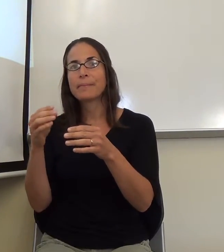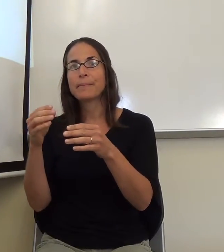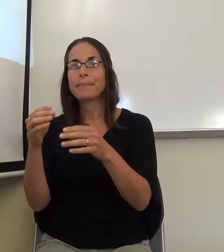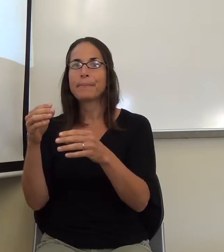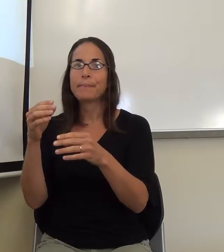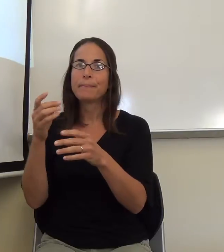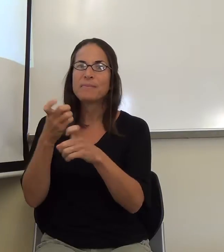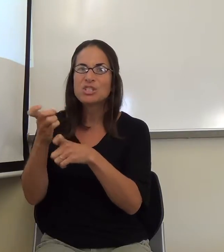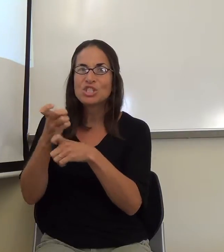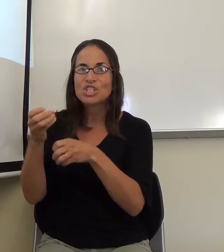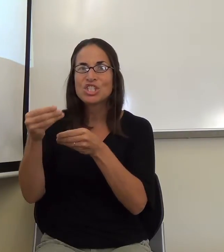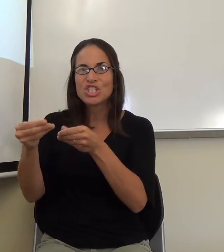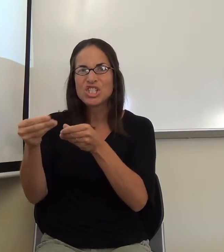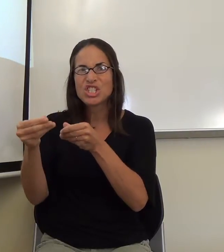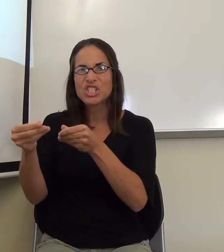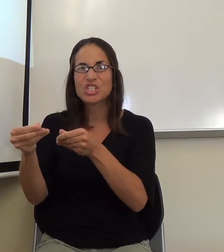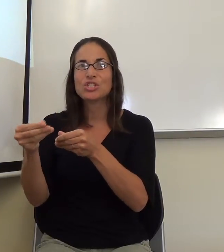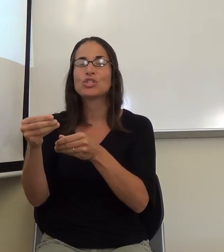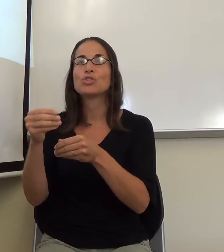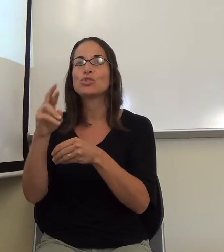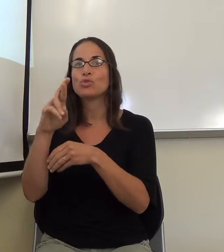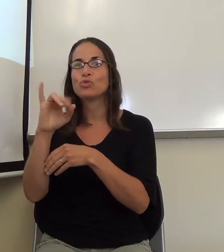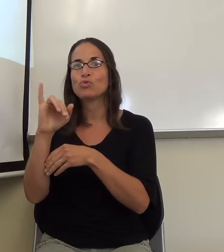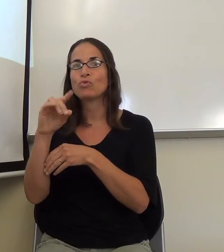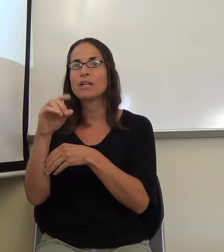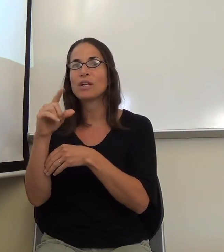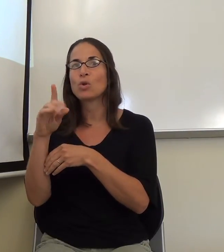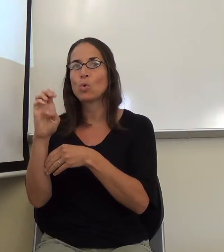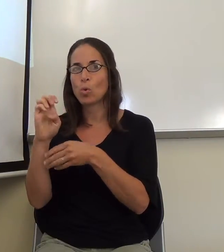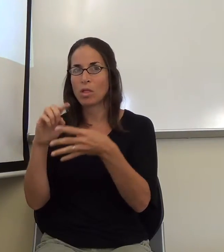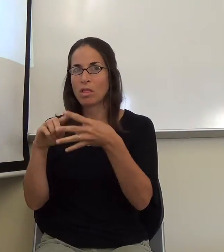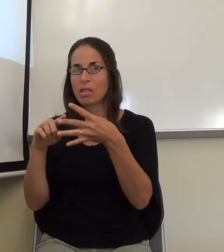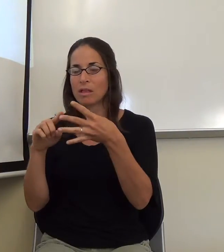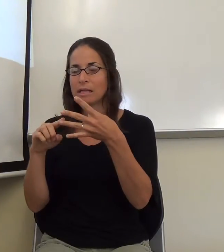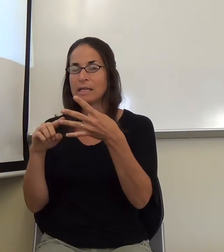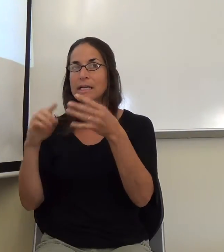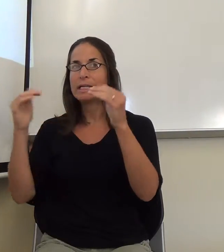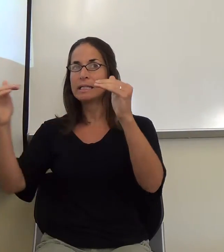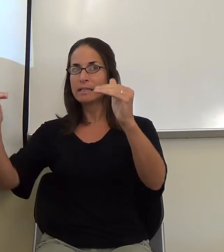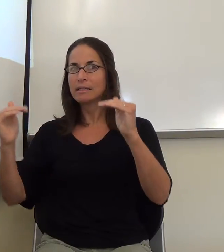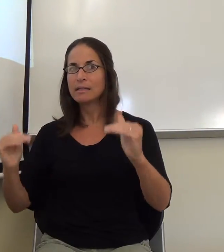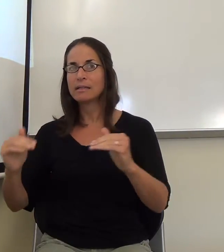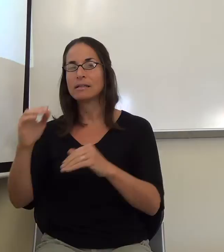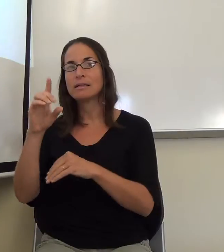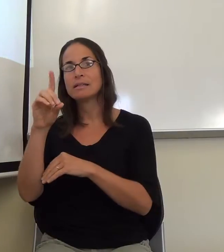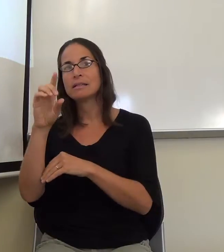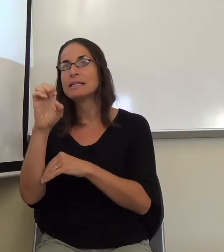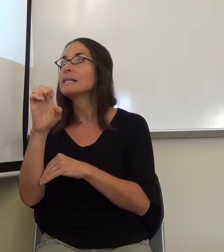one, okay? And demote, what does that mean?